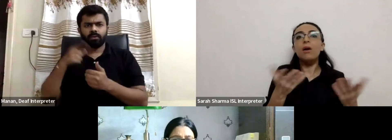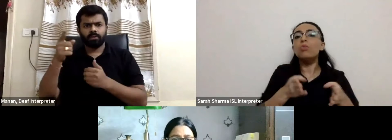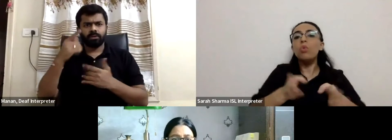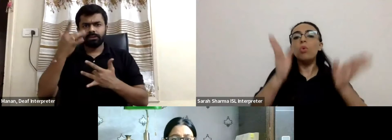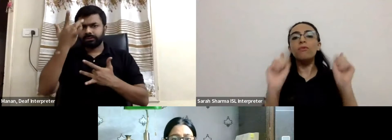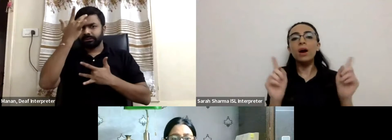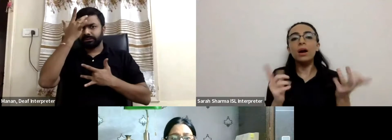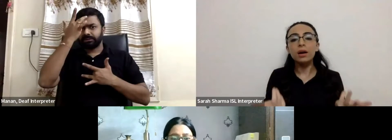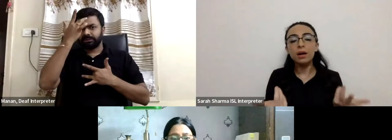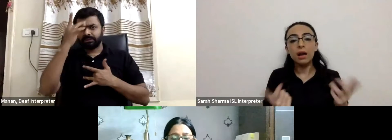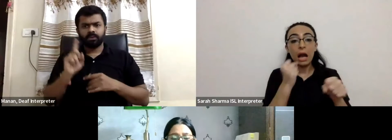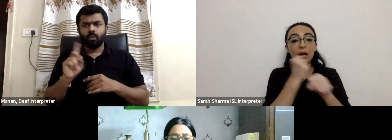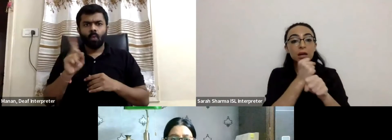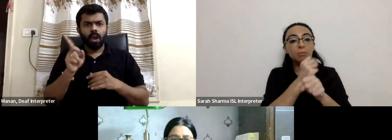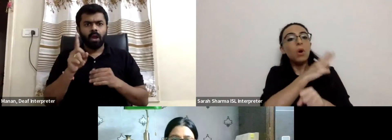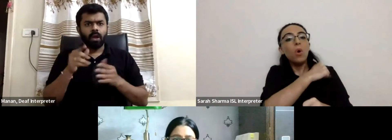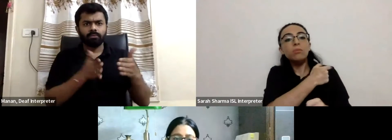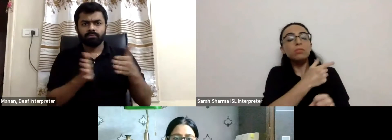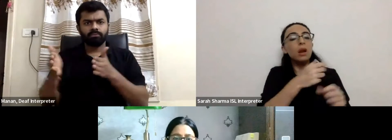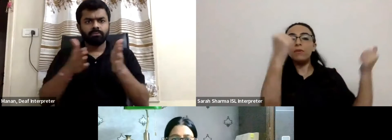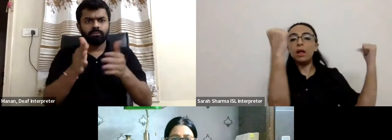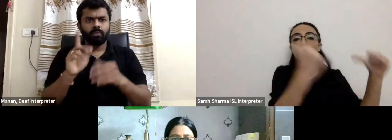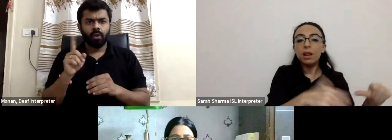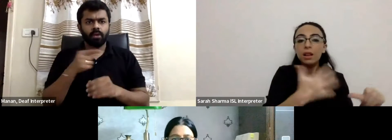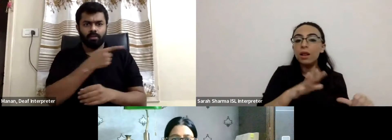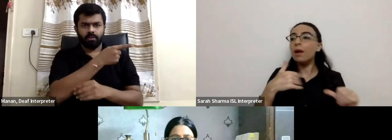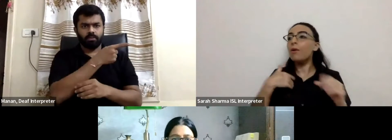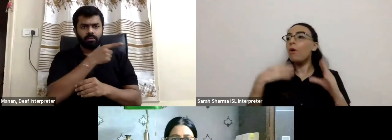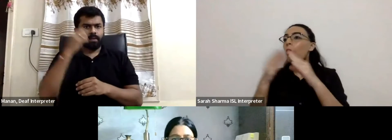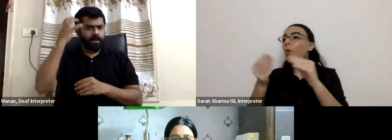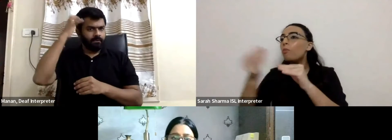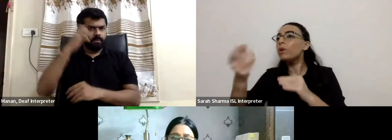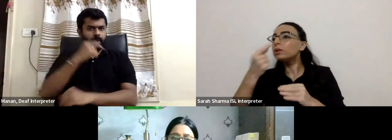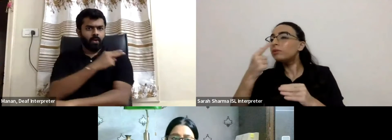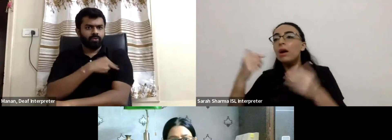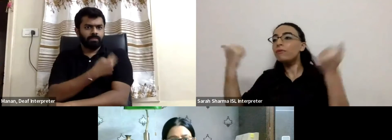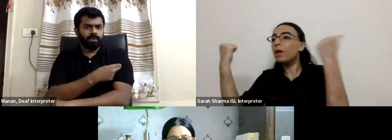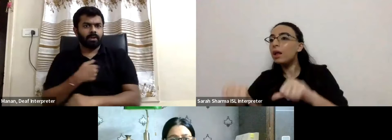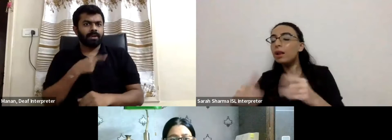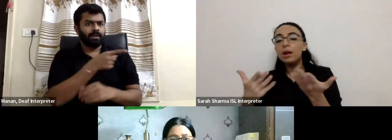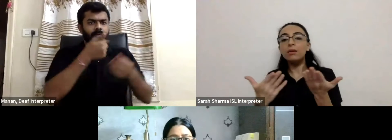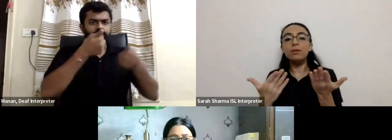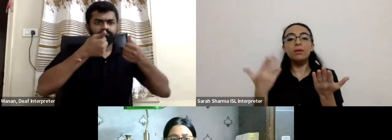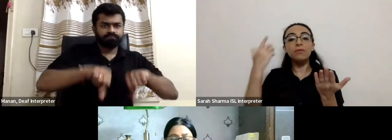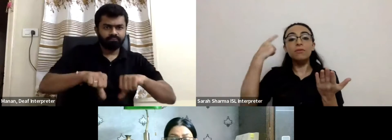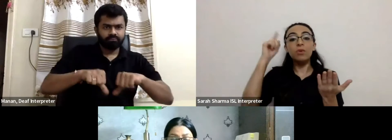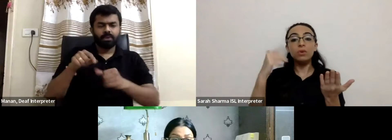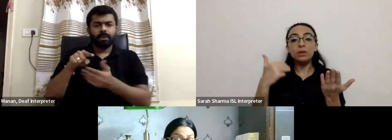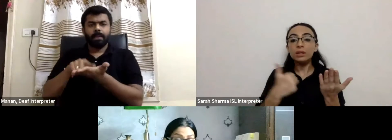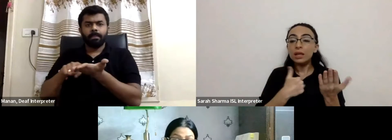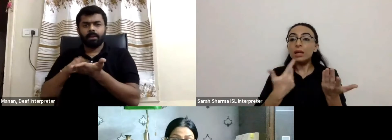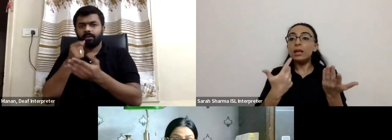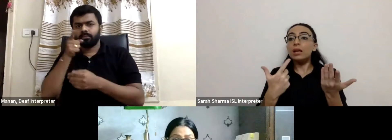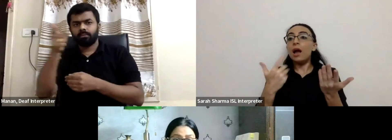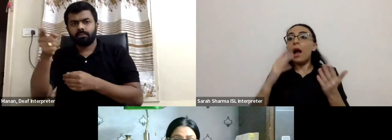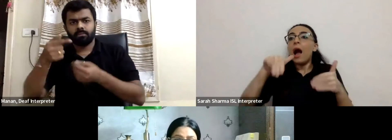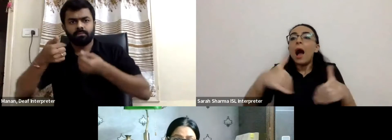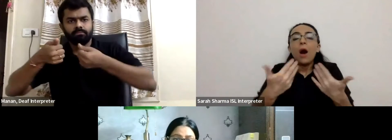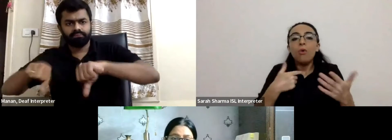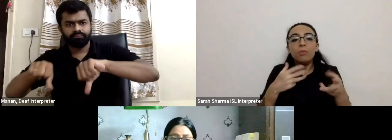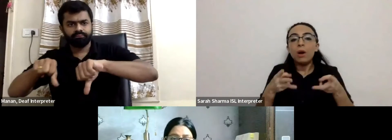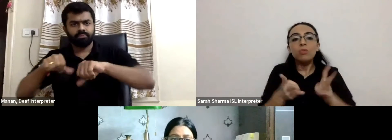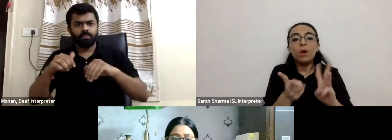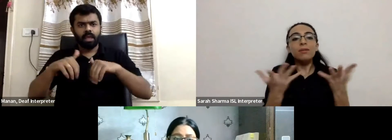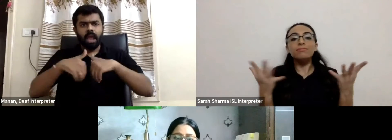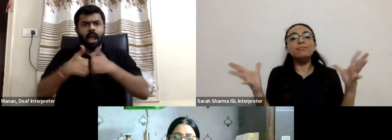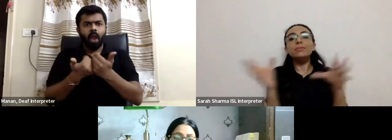was happening is, even for the primary needs, people were going to tertiary care hospital. For instance, I